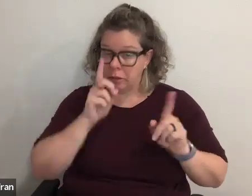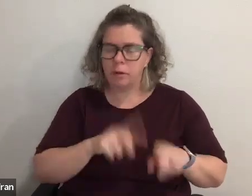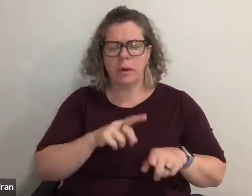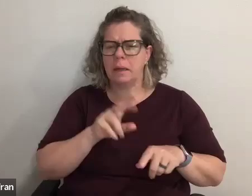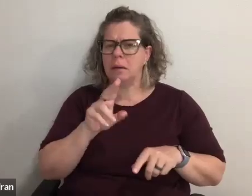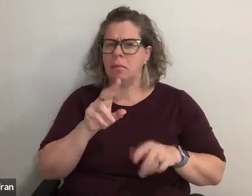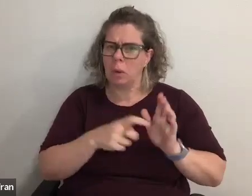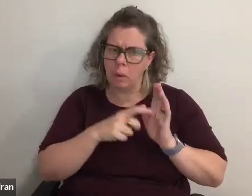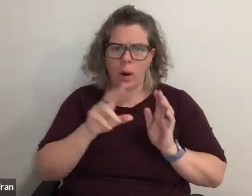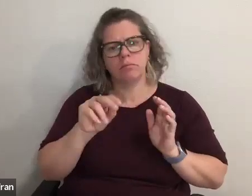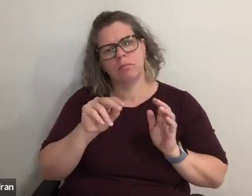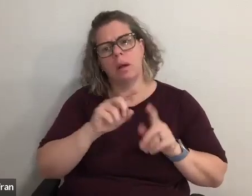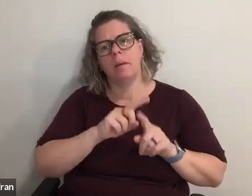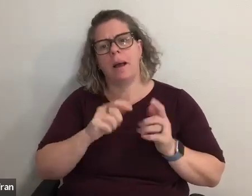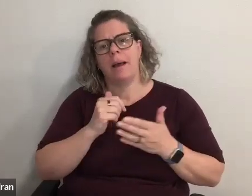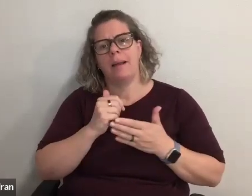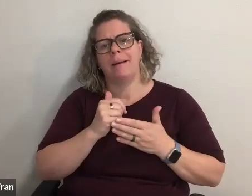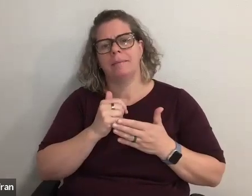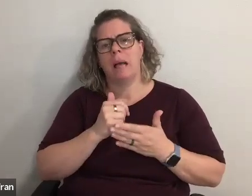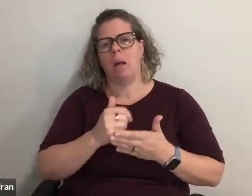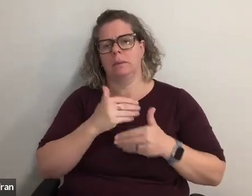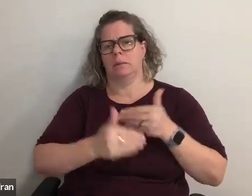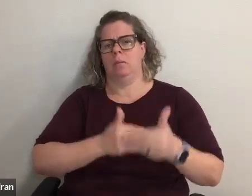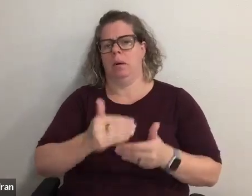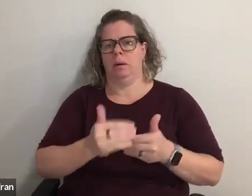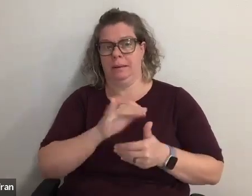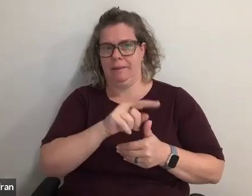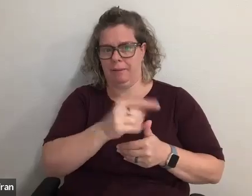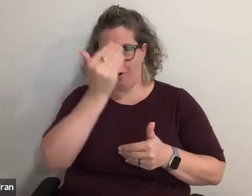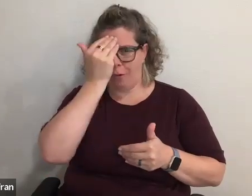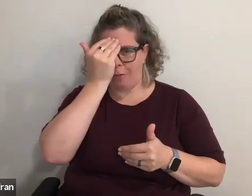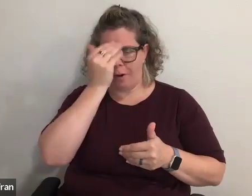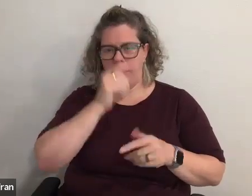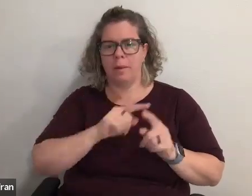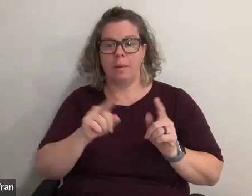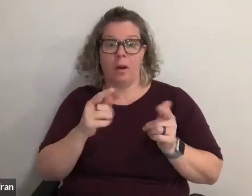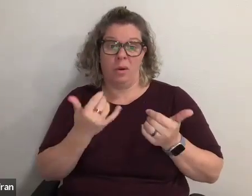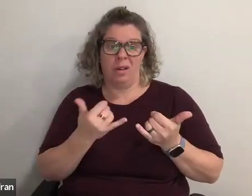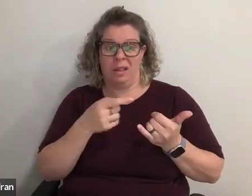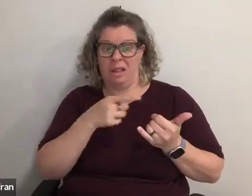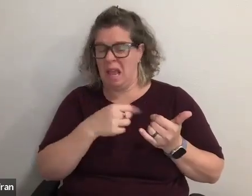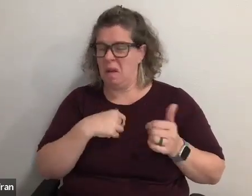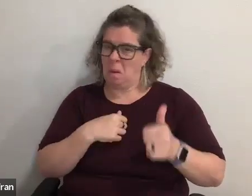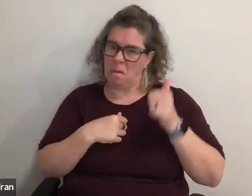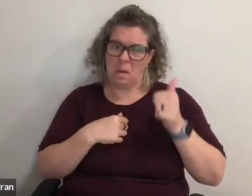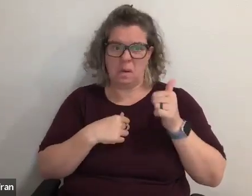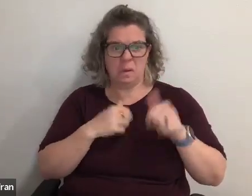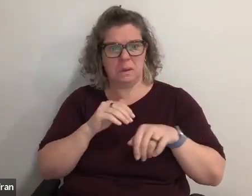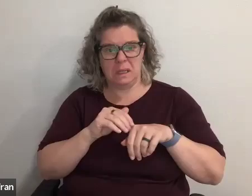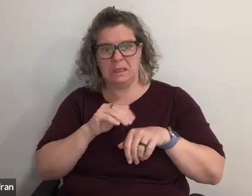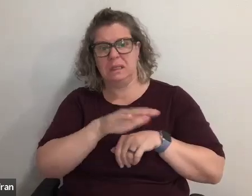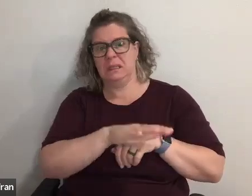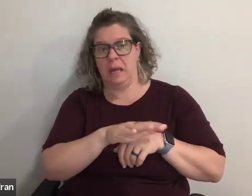helpful if they know that someone's coming. But we can send the mobile response team, and they can engage